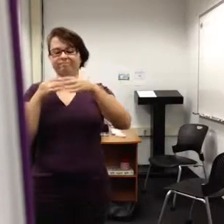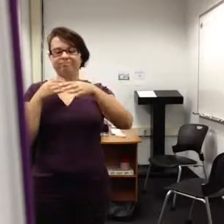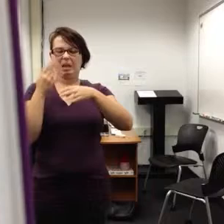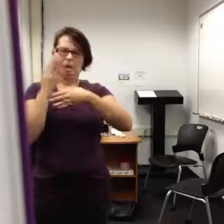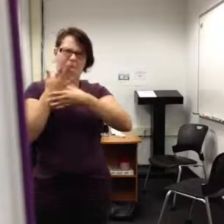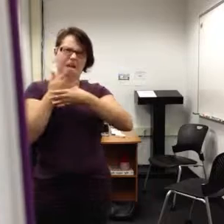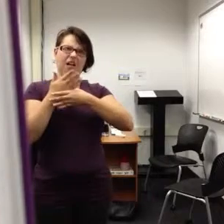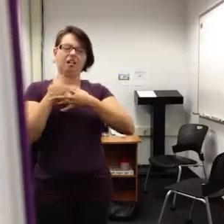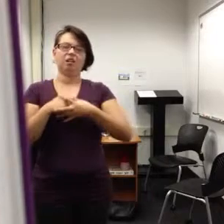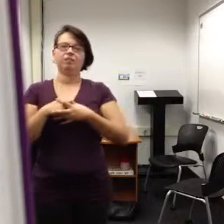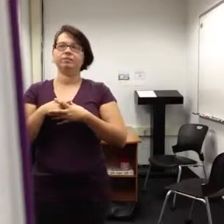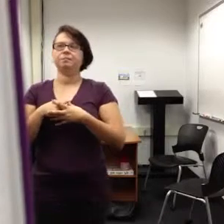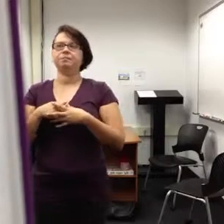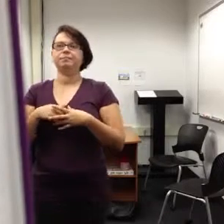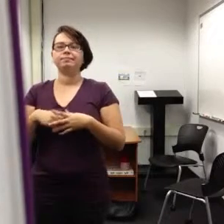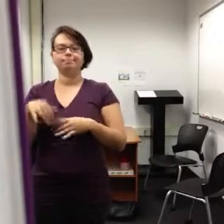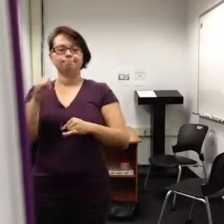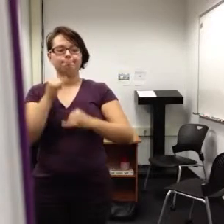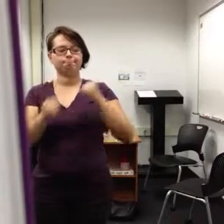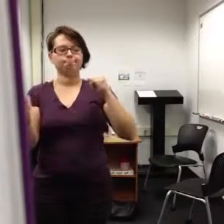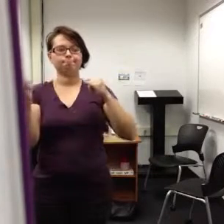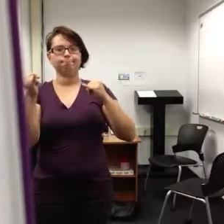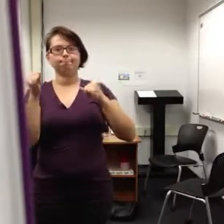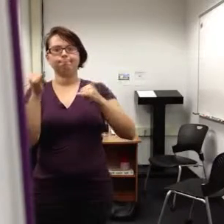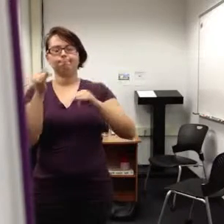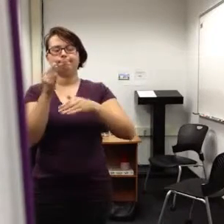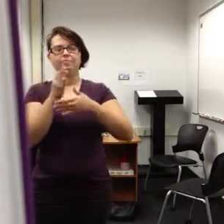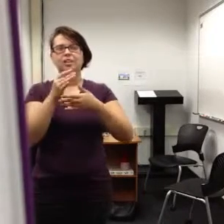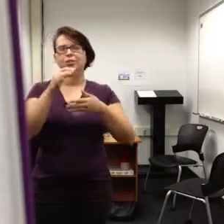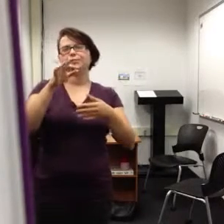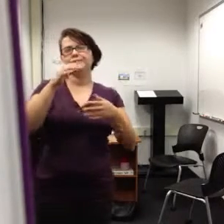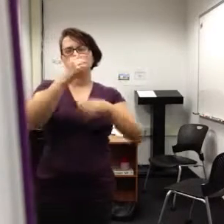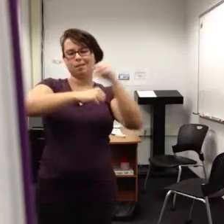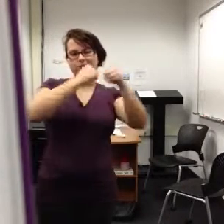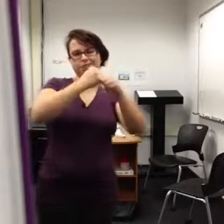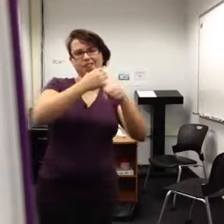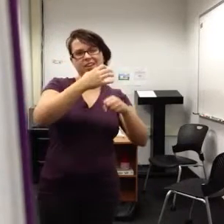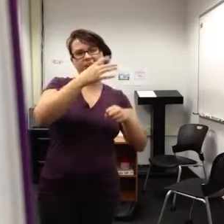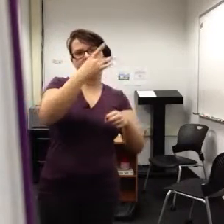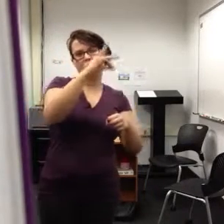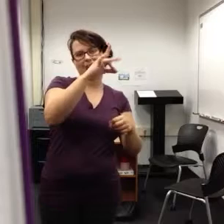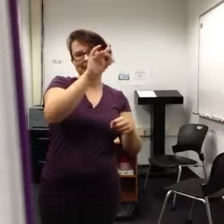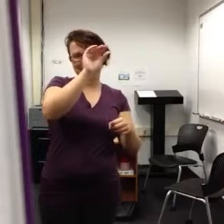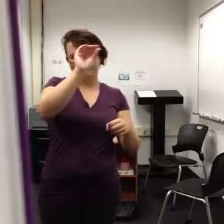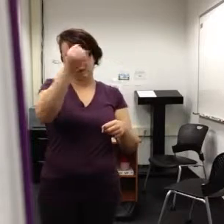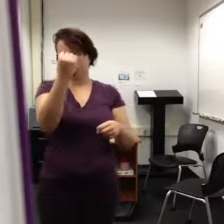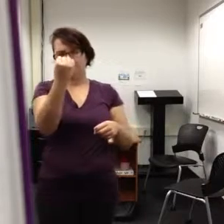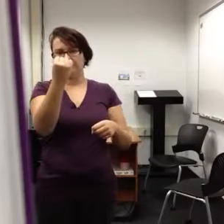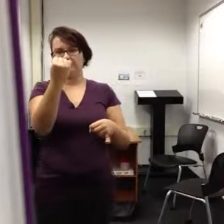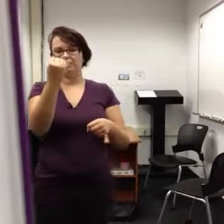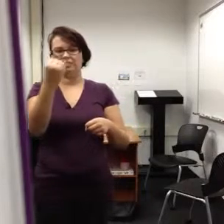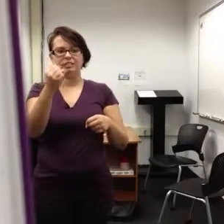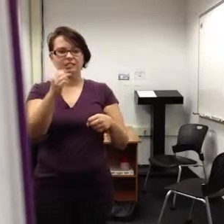Throughout the last part of the 1800s, we filled in the nation. Now, at that point, all ranges